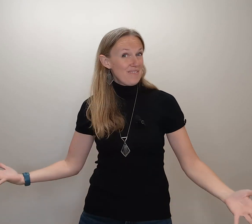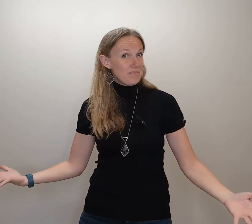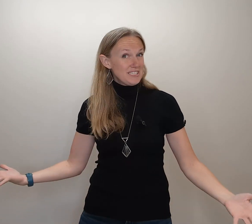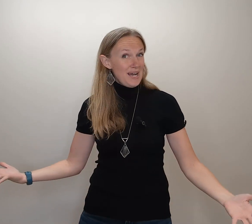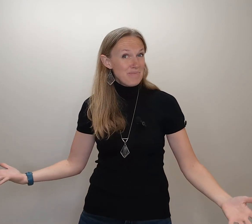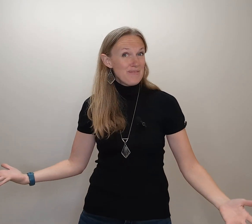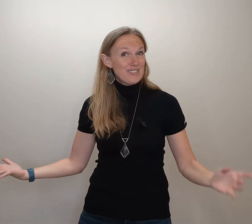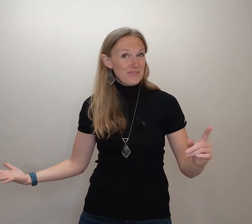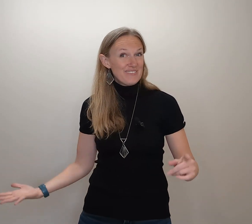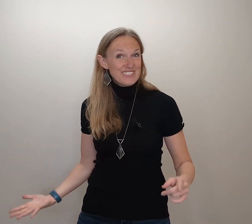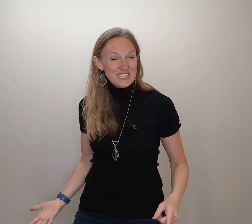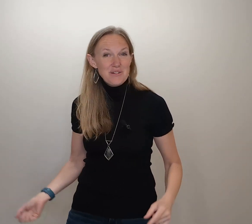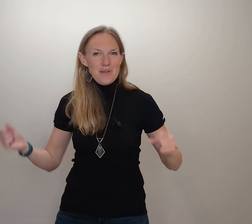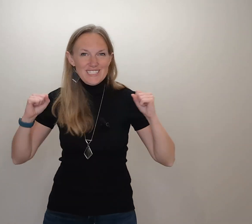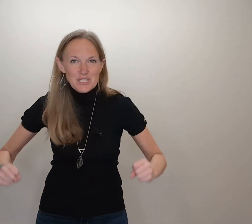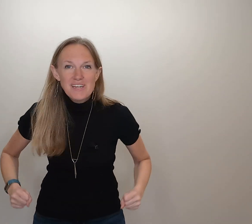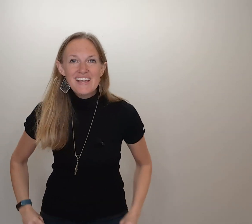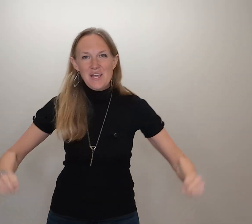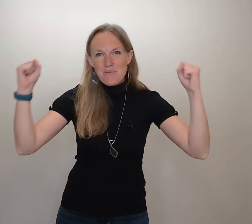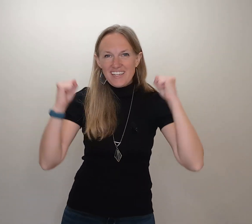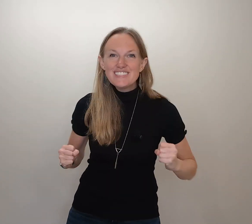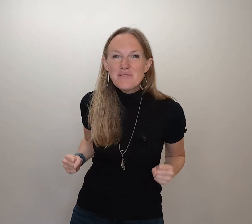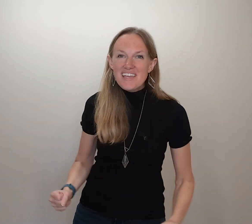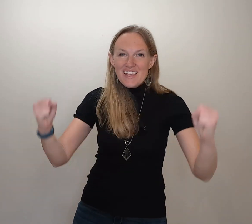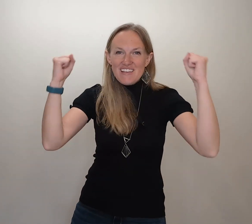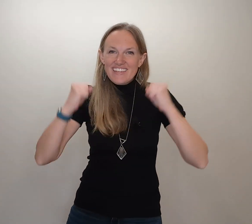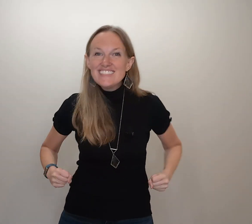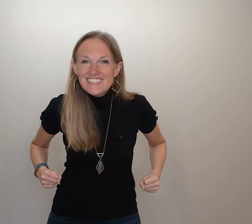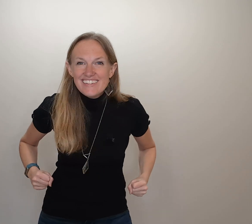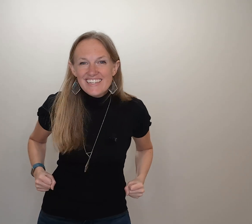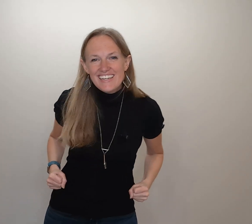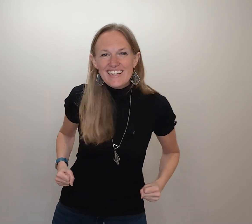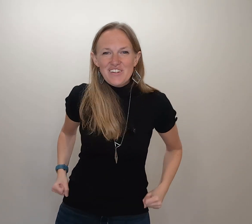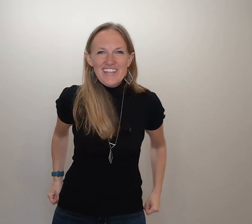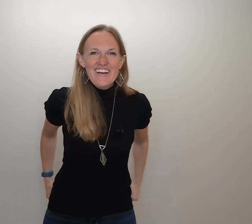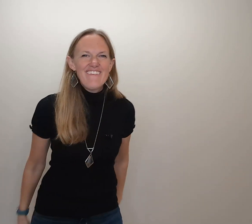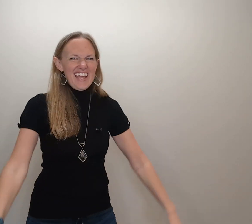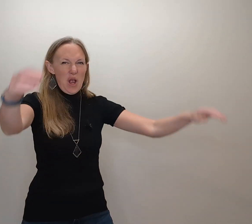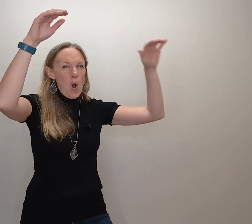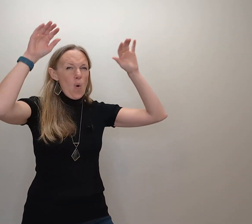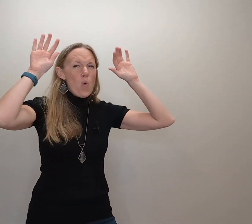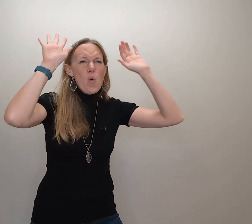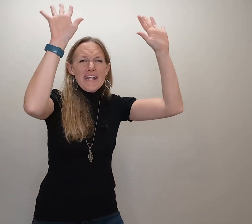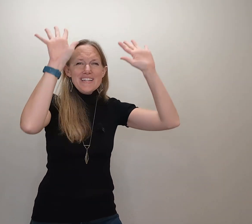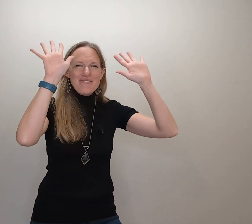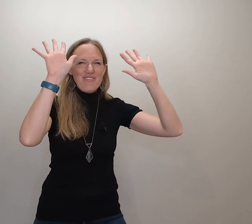From the top, verse 1 and verse 2, we can do it, we can do it, we can do it. Here we go. Okay, wonderful,